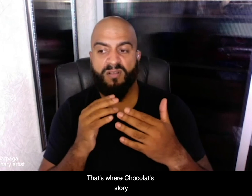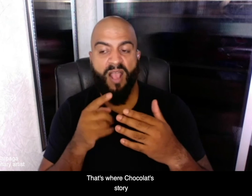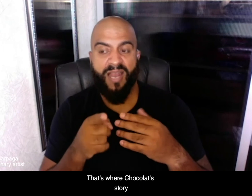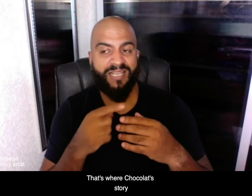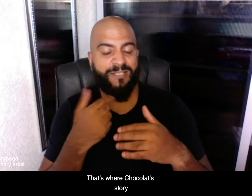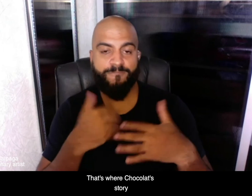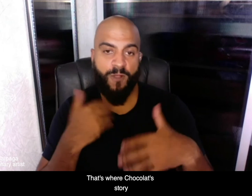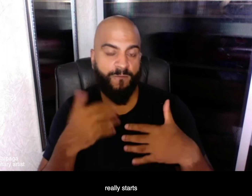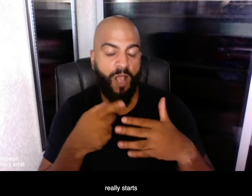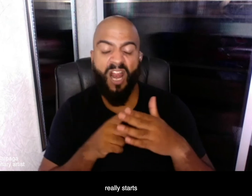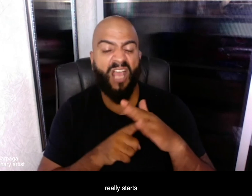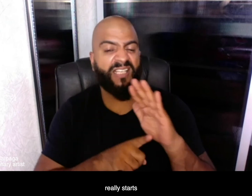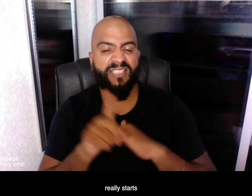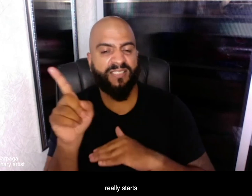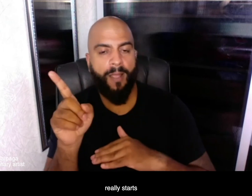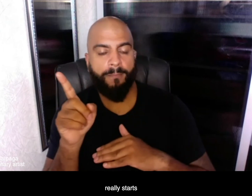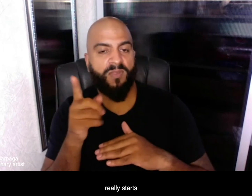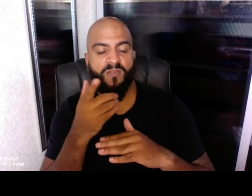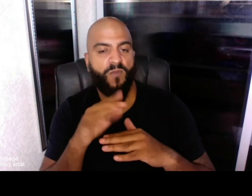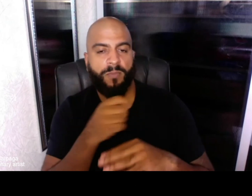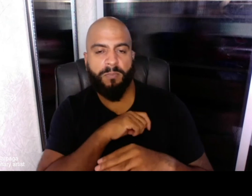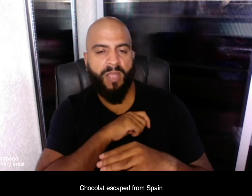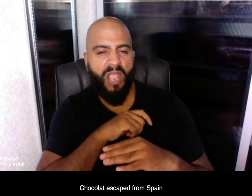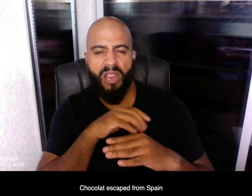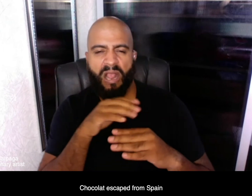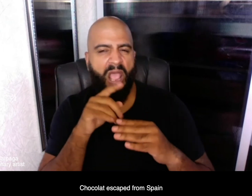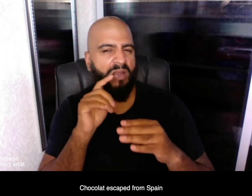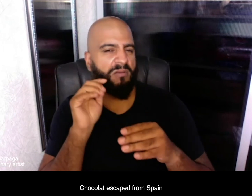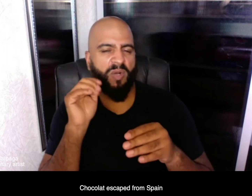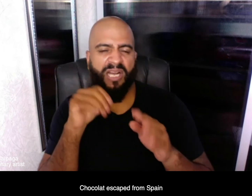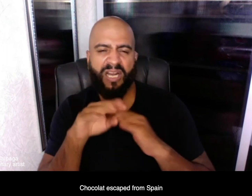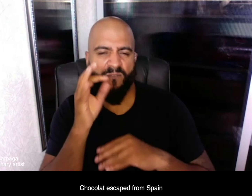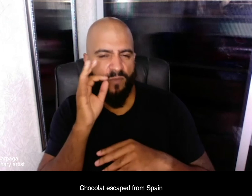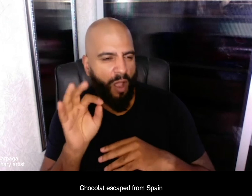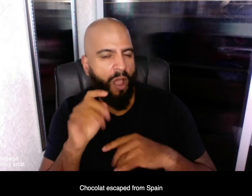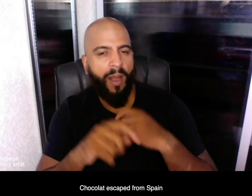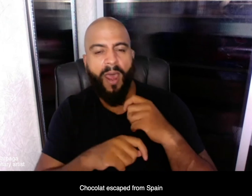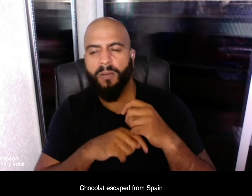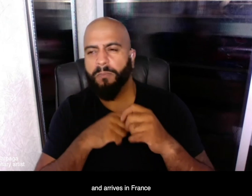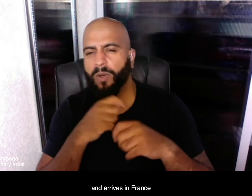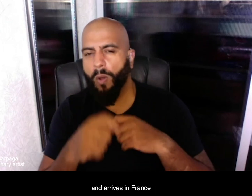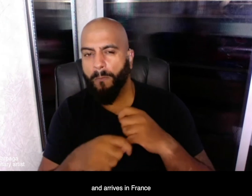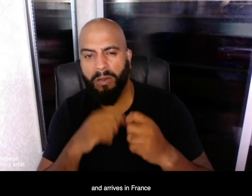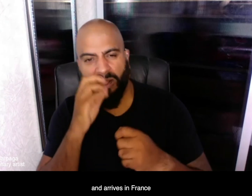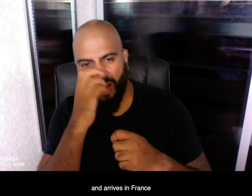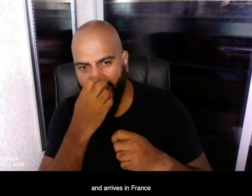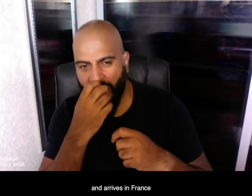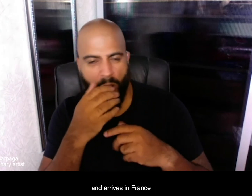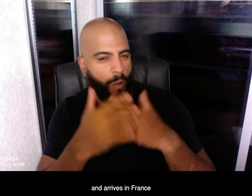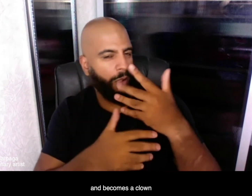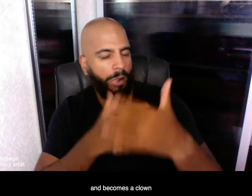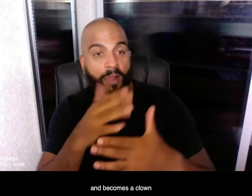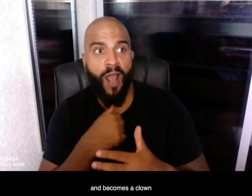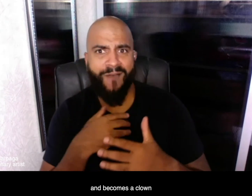And that's where Chocolate's story really starts. Chocolate escaped from Spain and arrives in